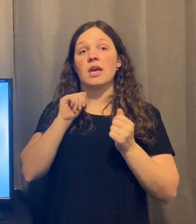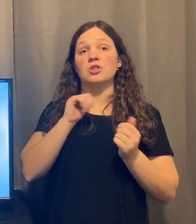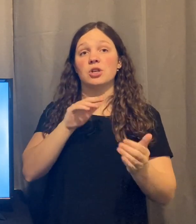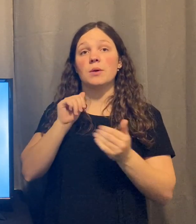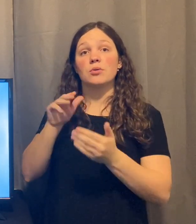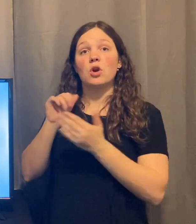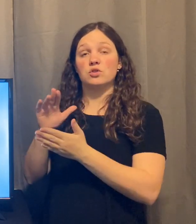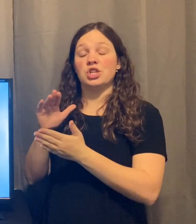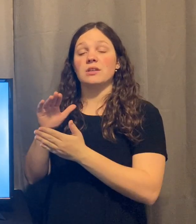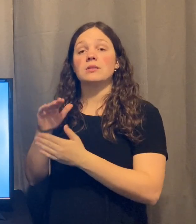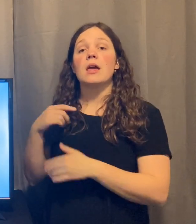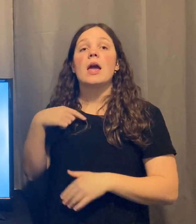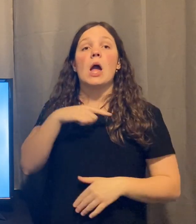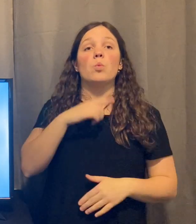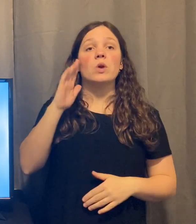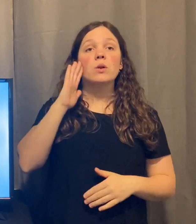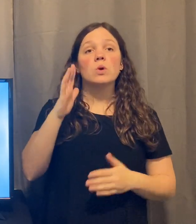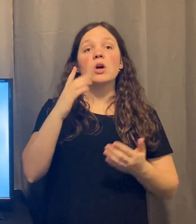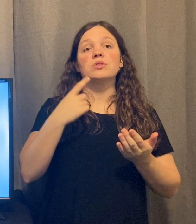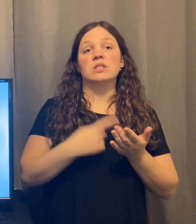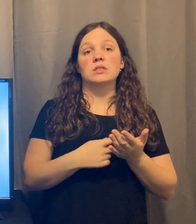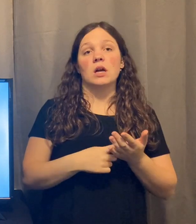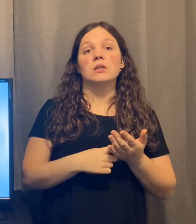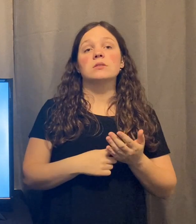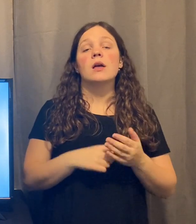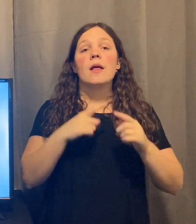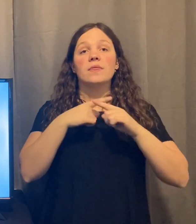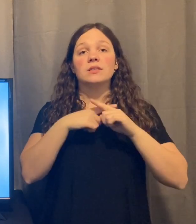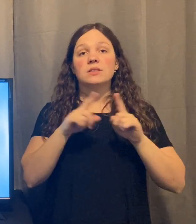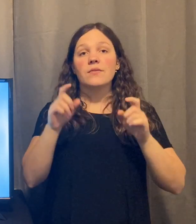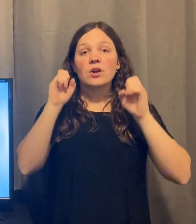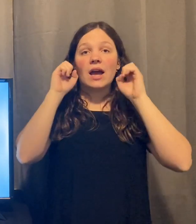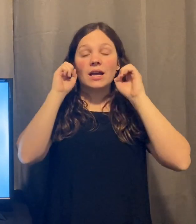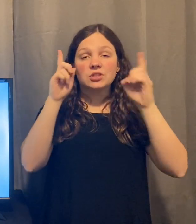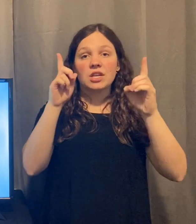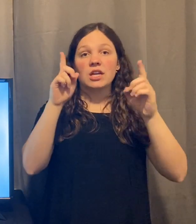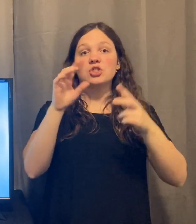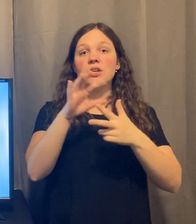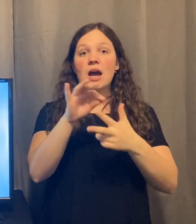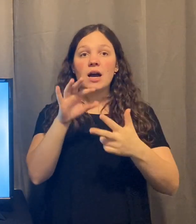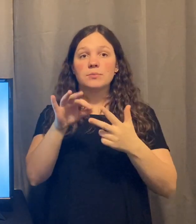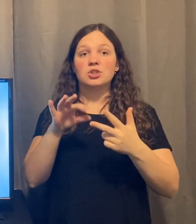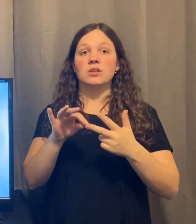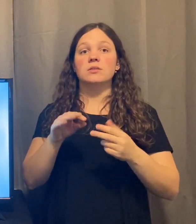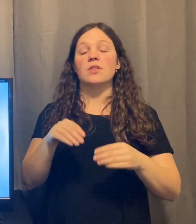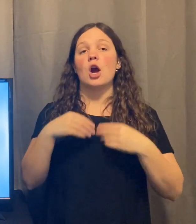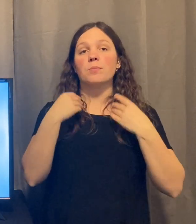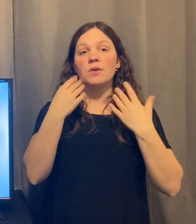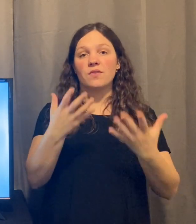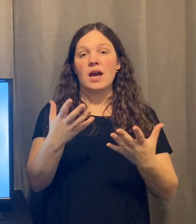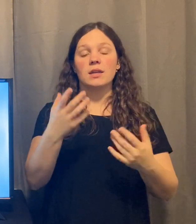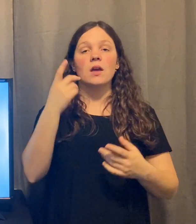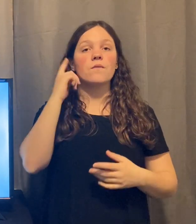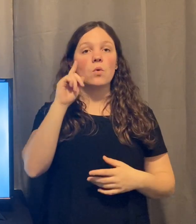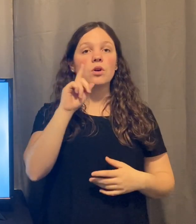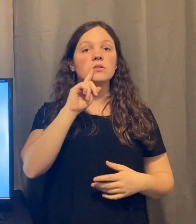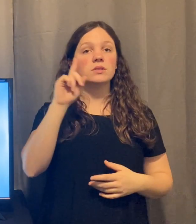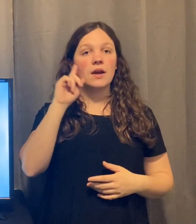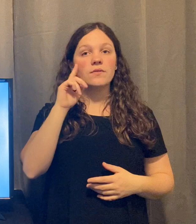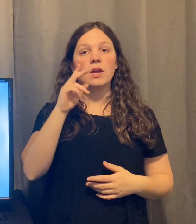communication approaches, and we will discuss the different education options that are provided for deaf and